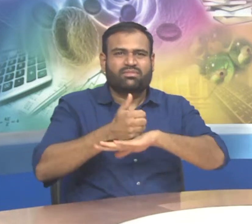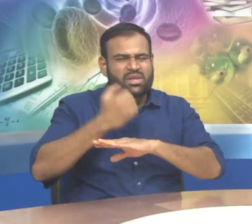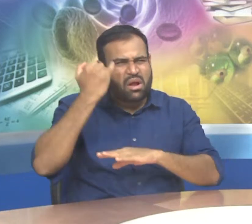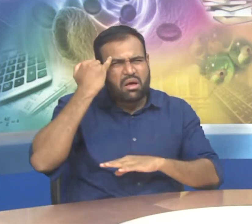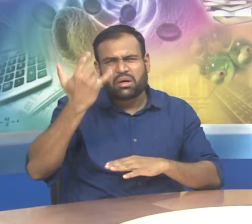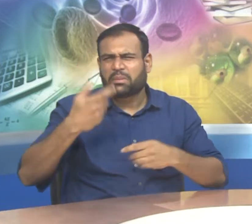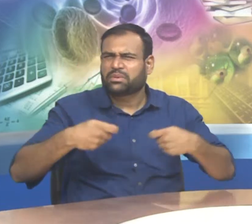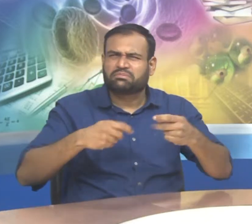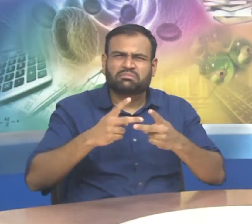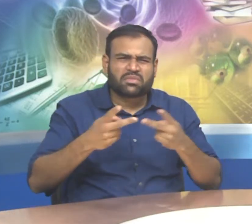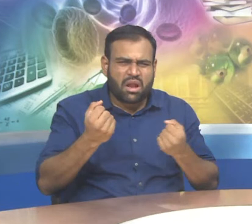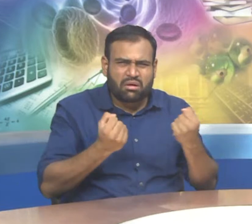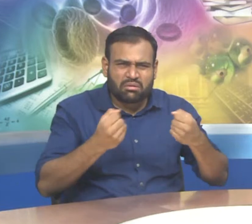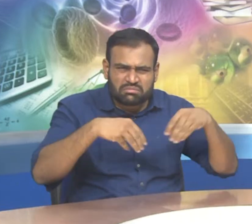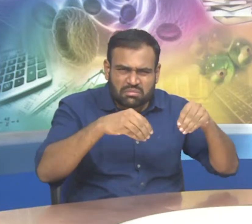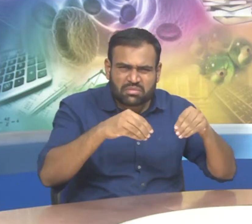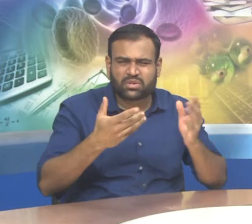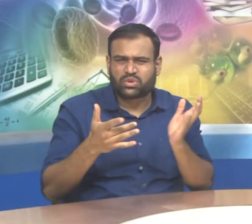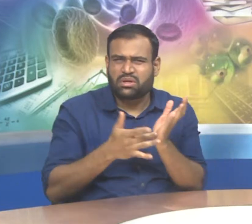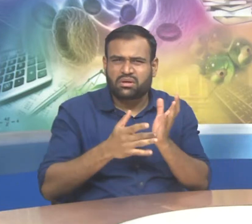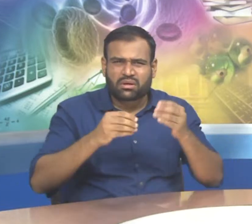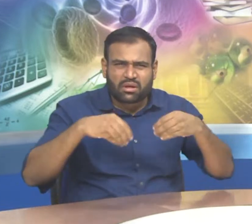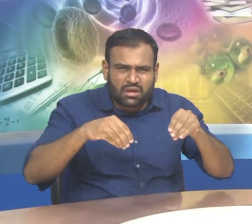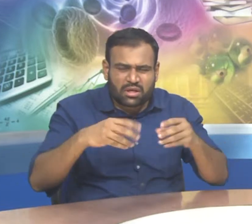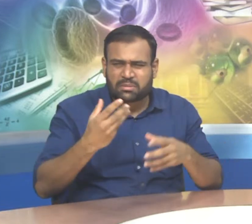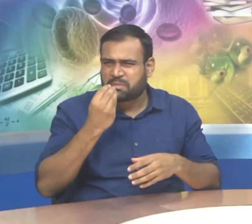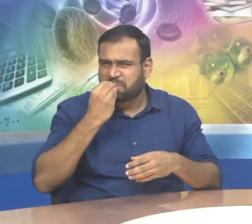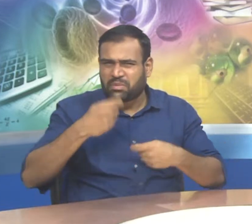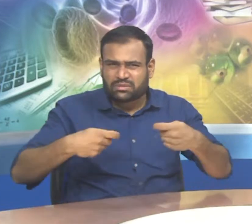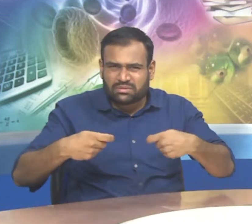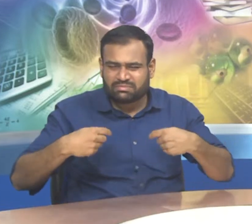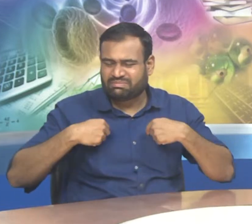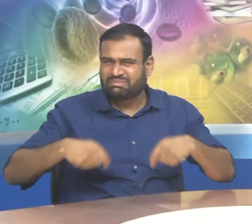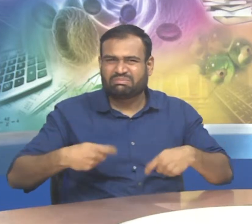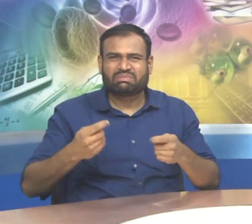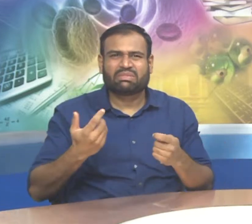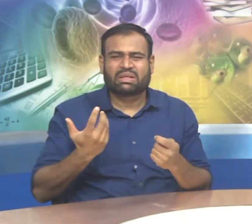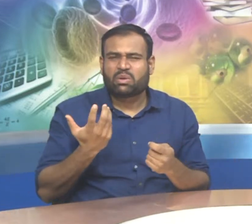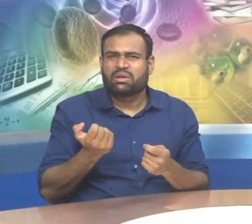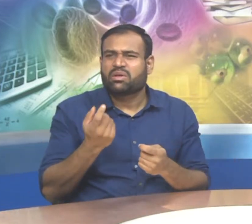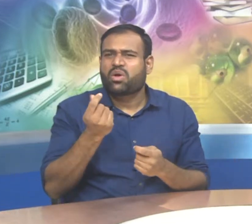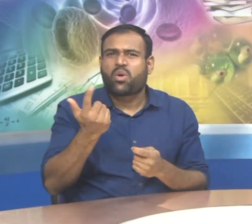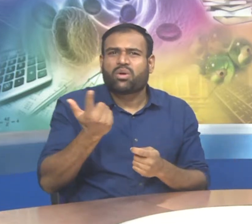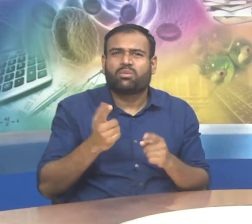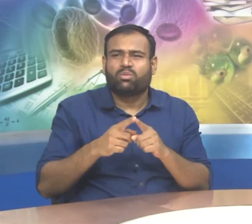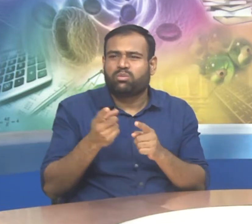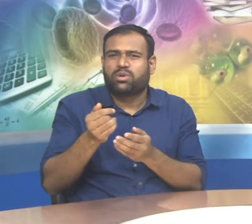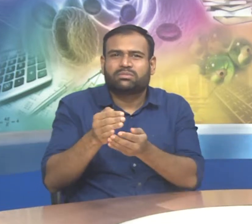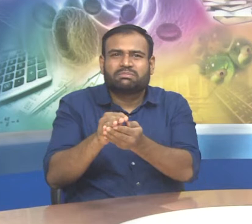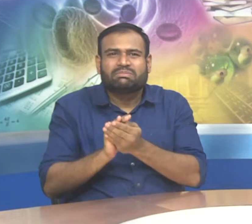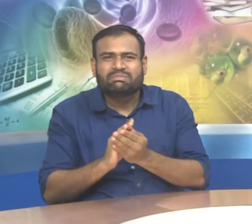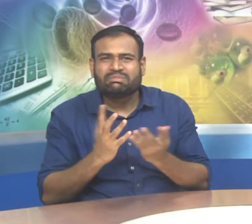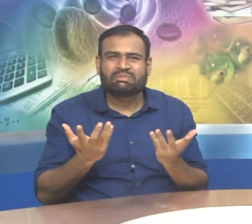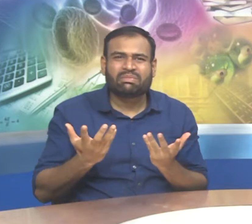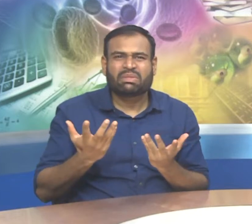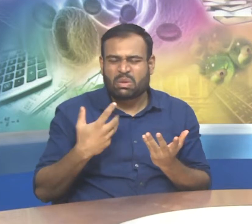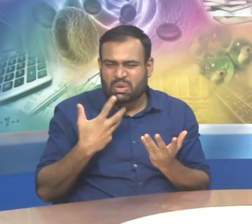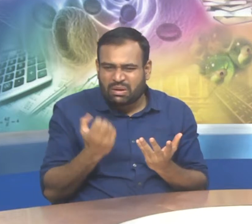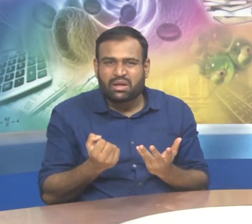And people who wish to borrow money for any business and other purposes, they can